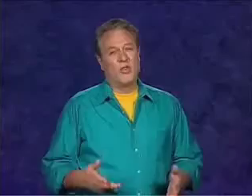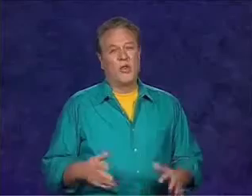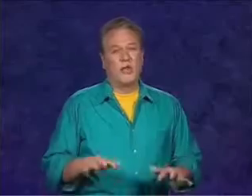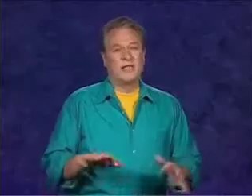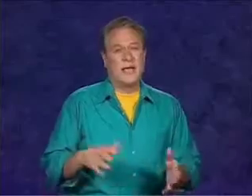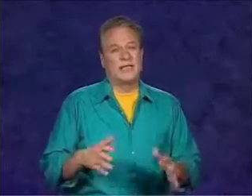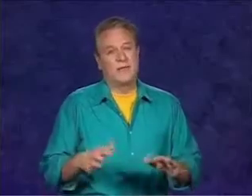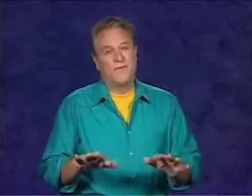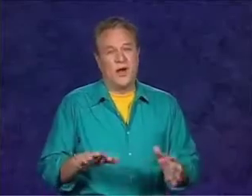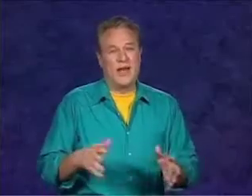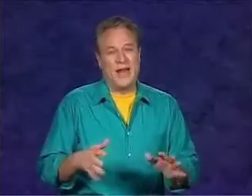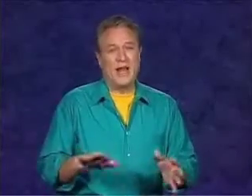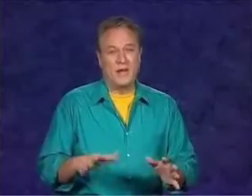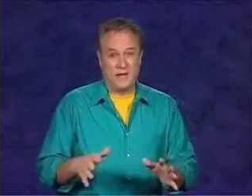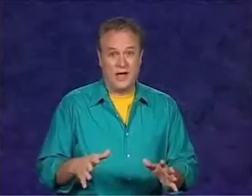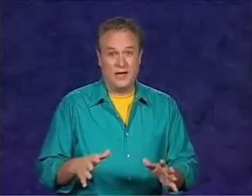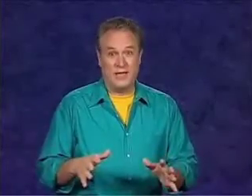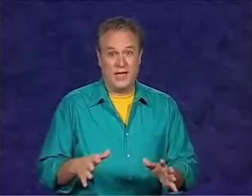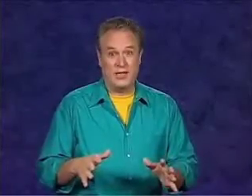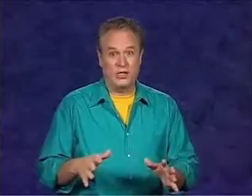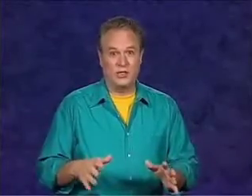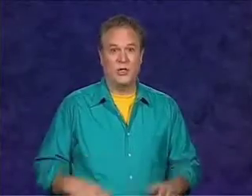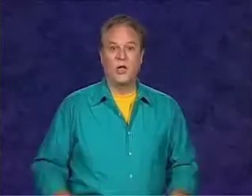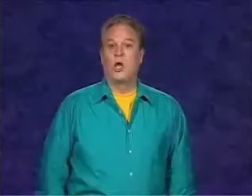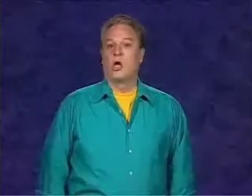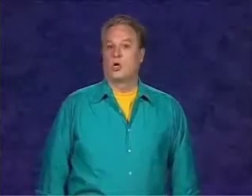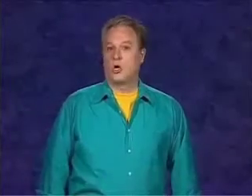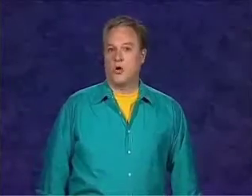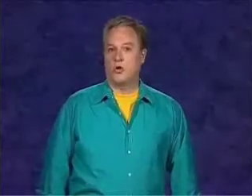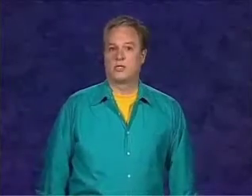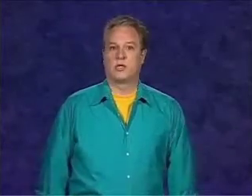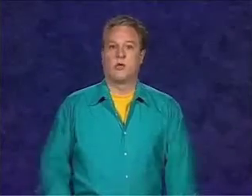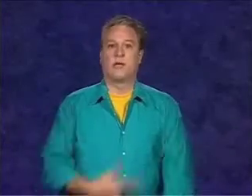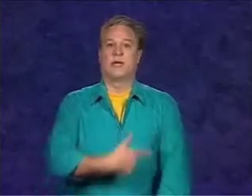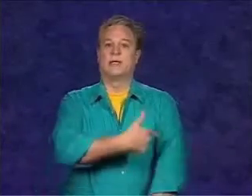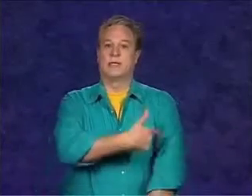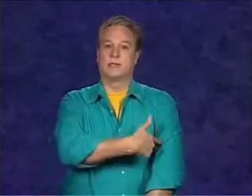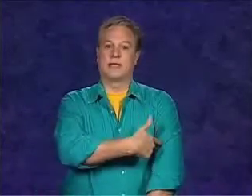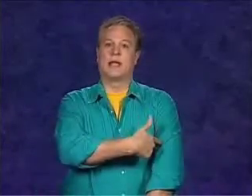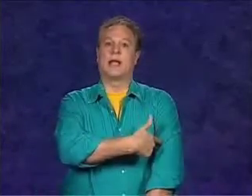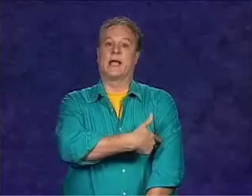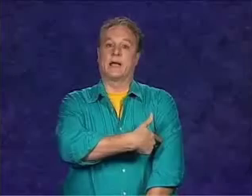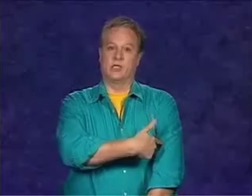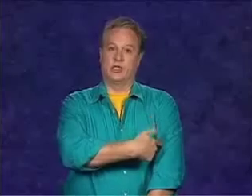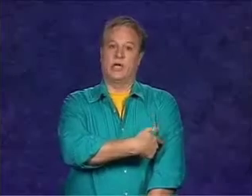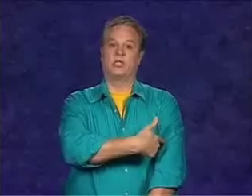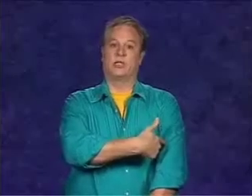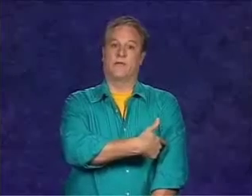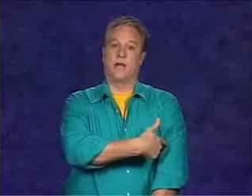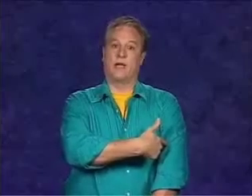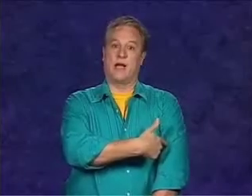Although this has a very negative connotation, Coke soda is still signed like an injection of a